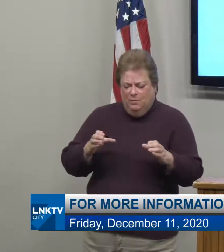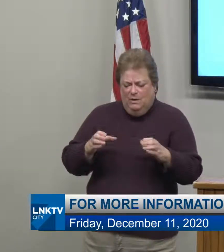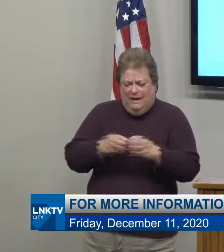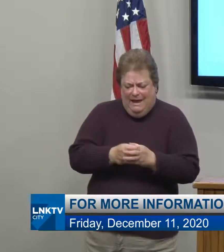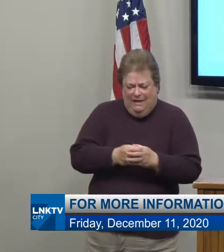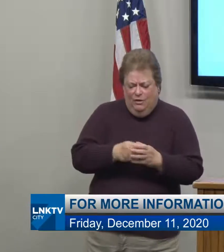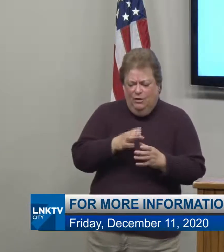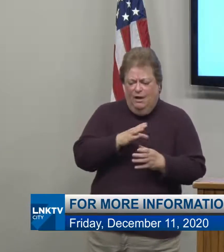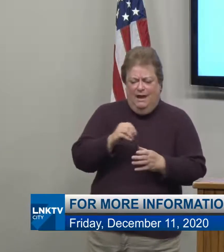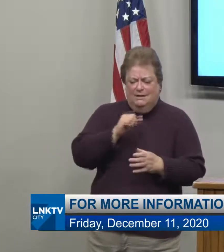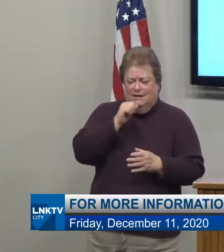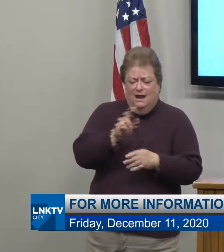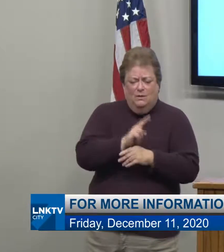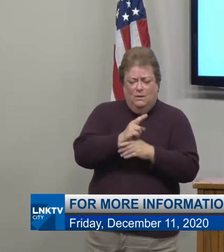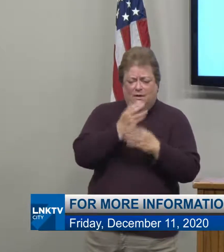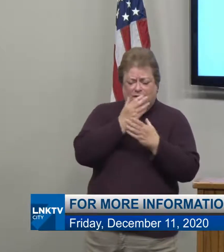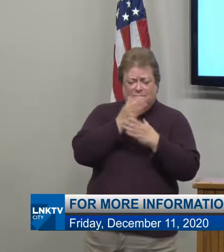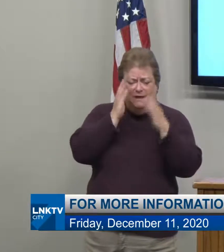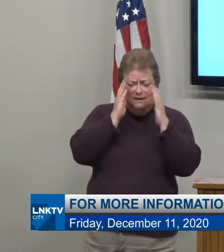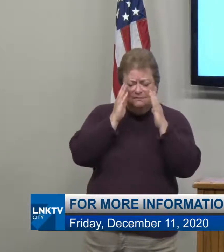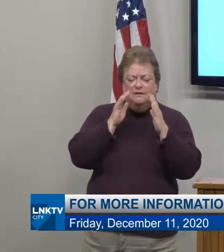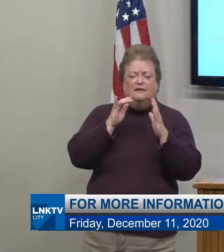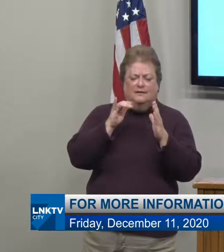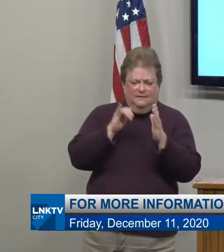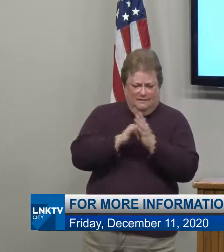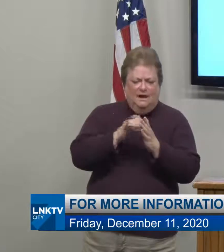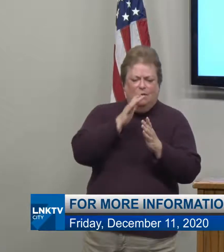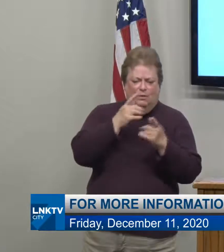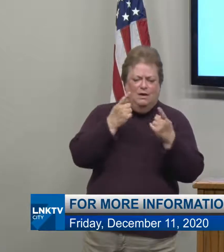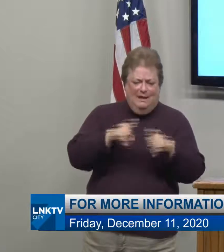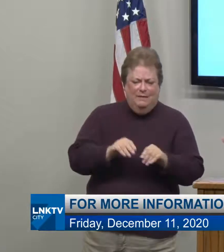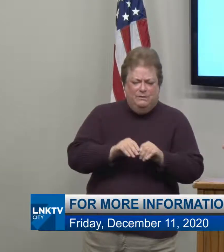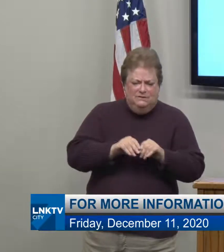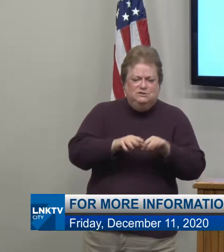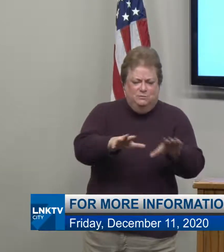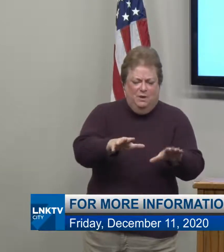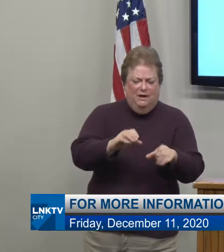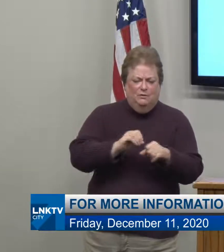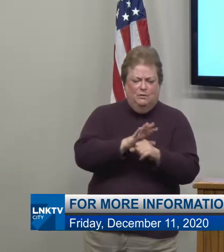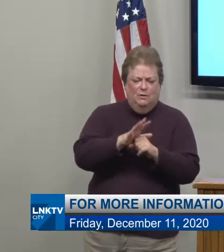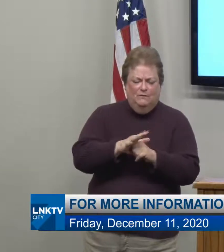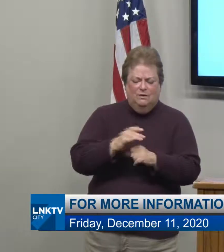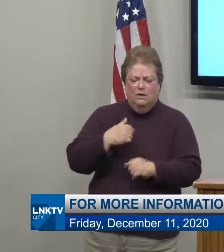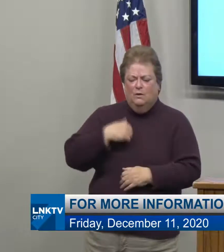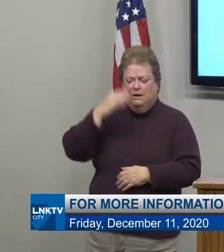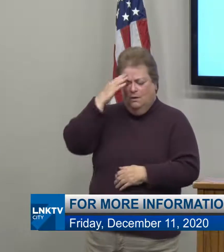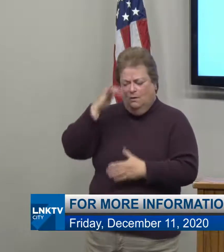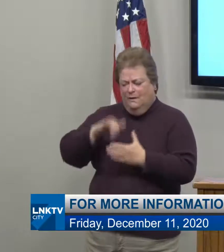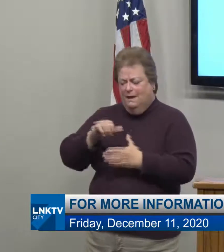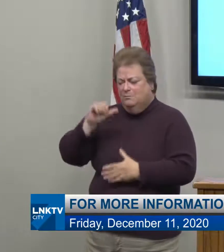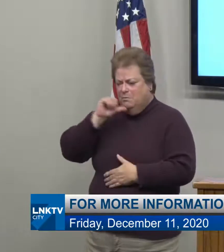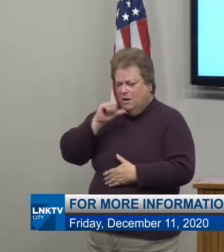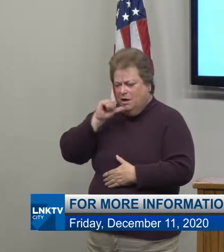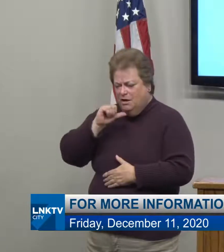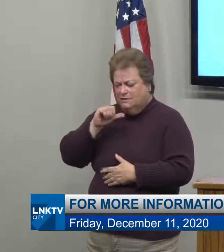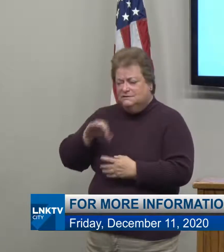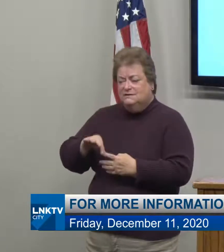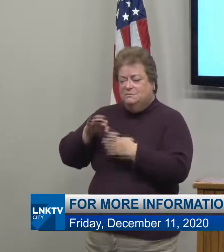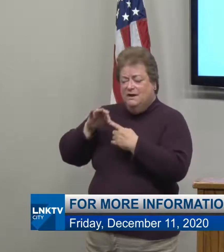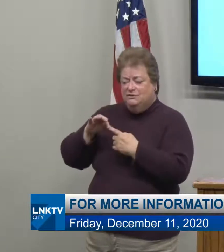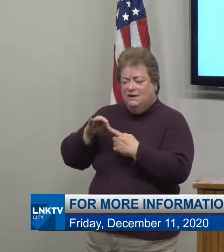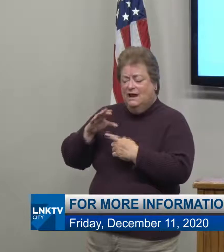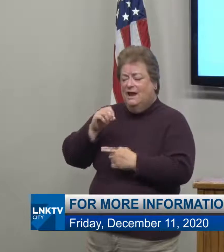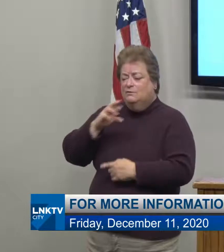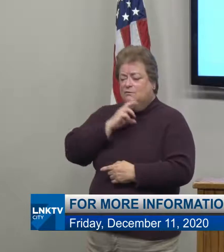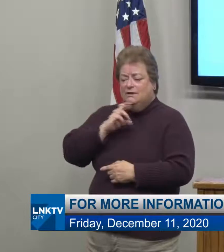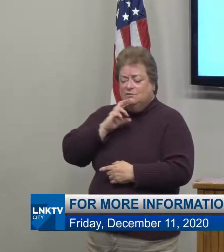unmasked are more likely to be sources of transmission. And we know that bars in particular, and